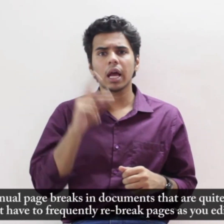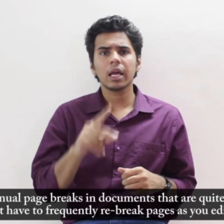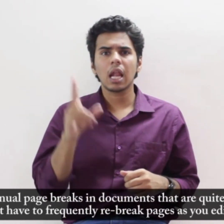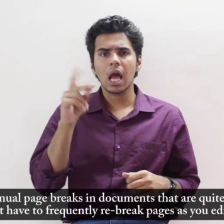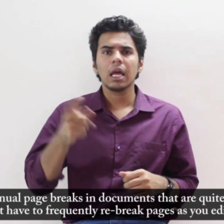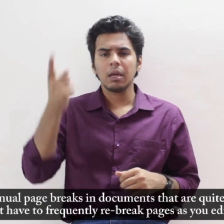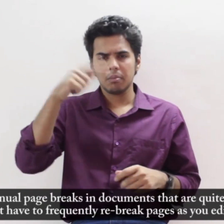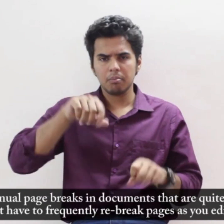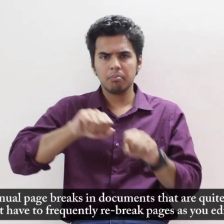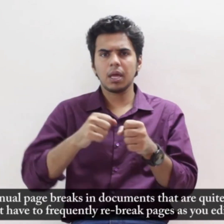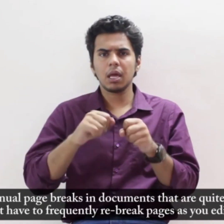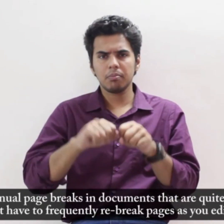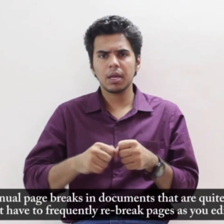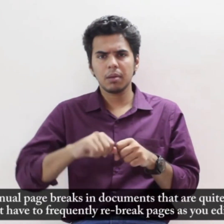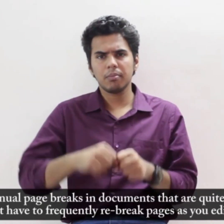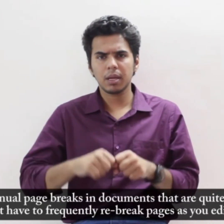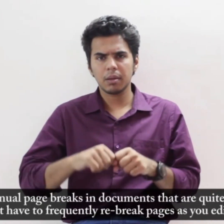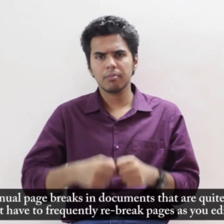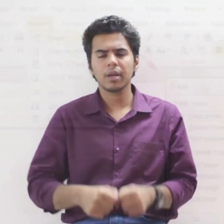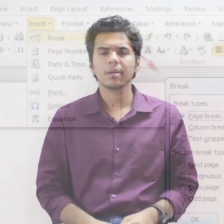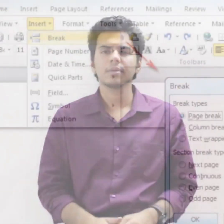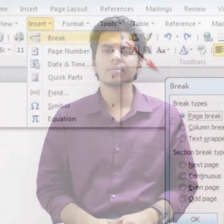pages as you edit the document.